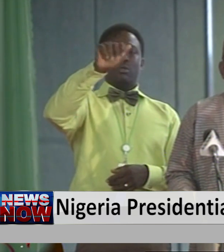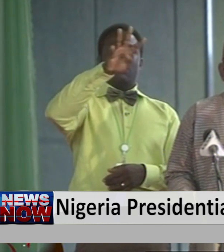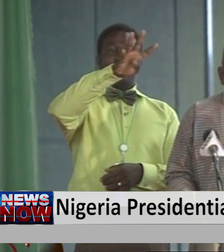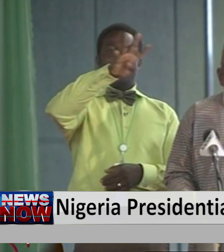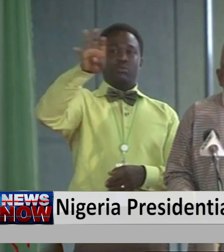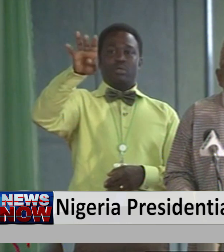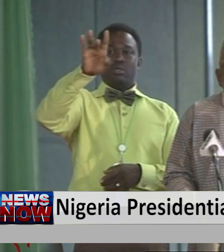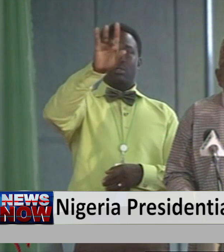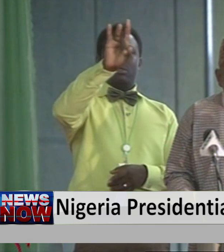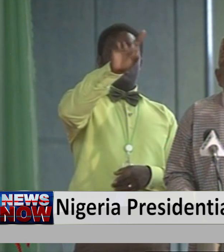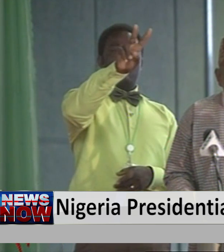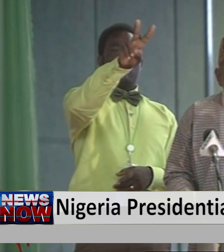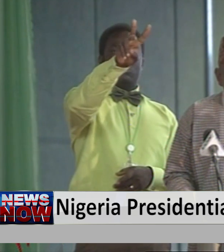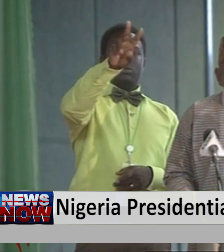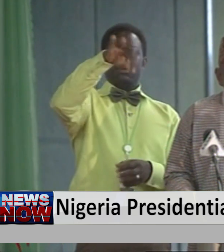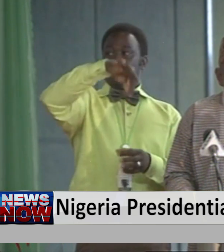482 votes.